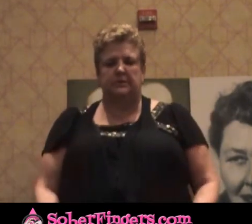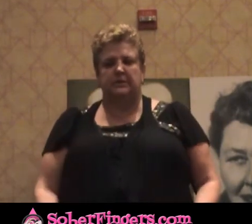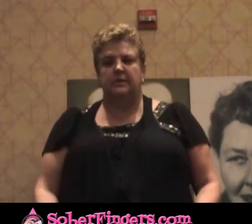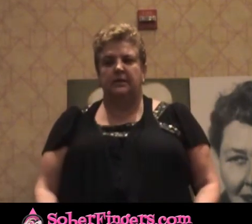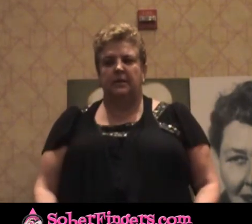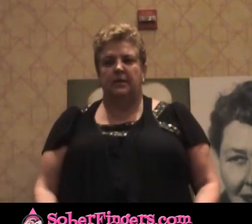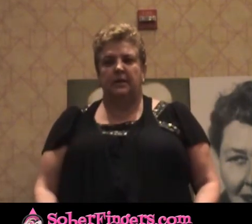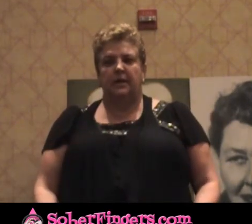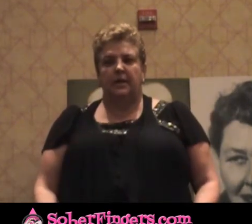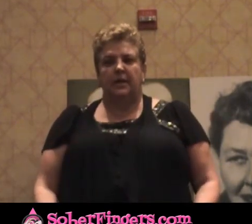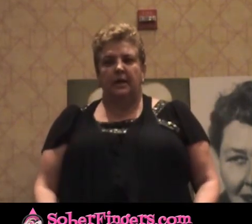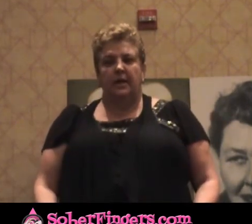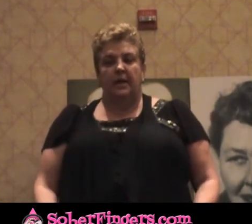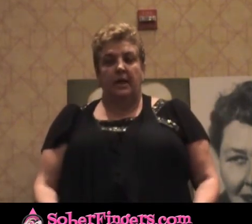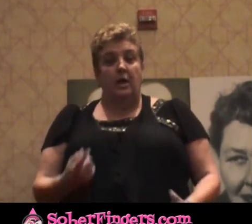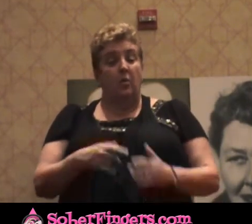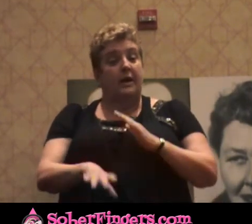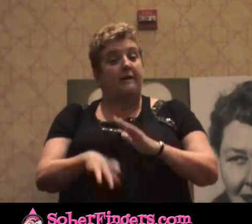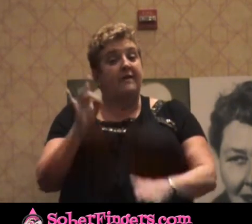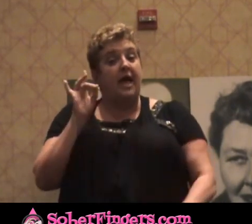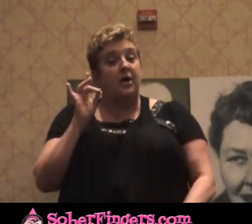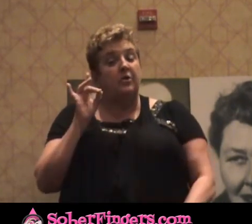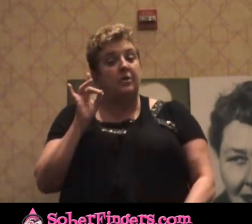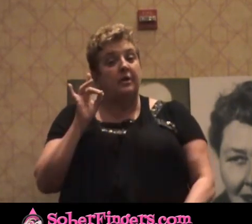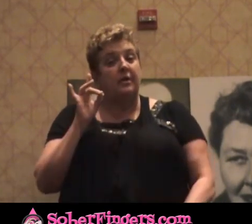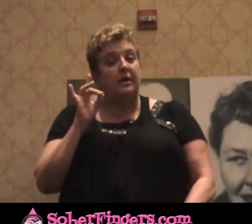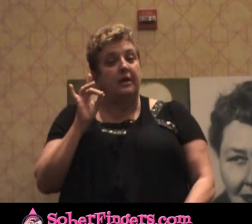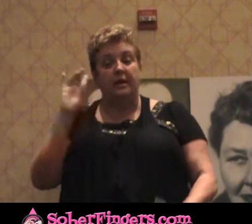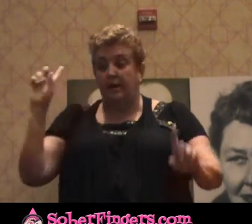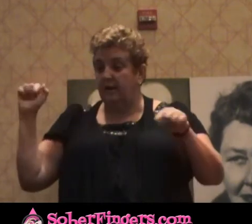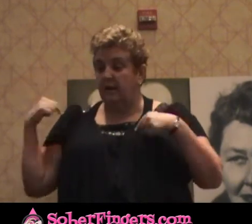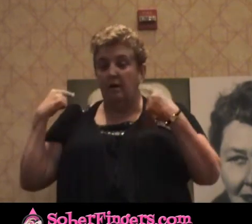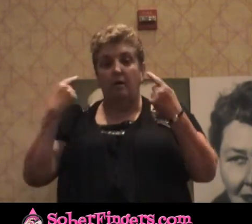And what I ended up discovering in all my 21 years, I had never established a